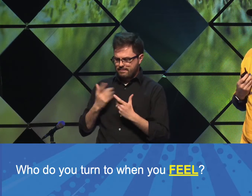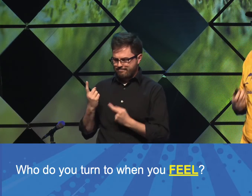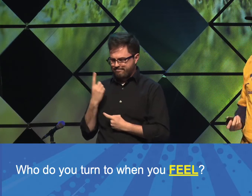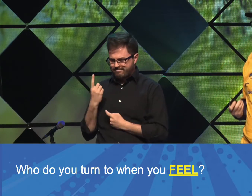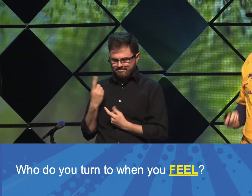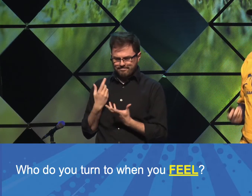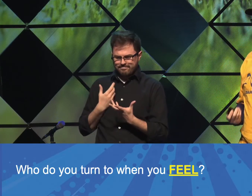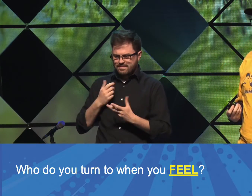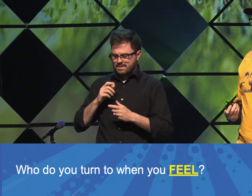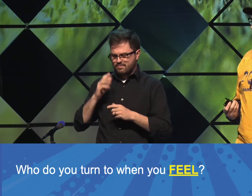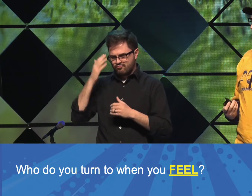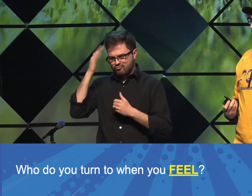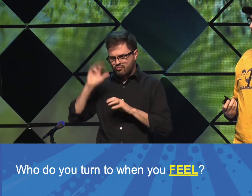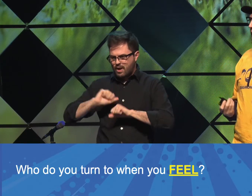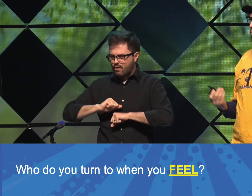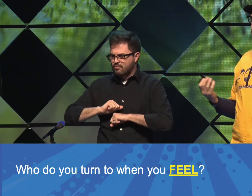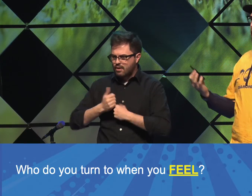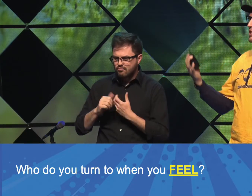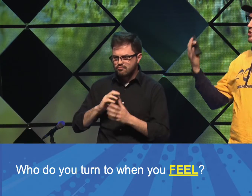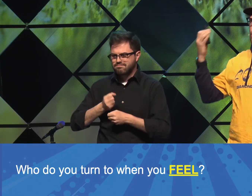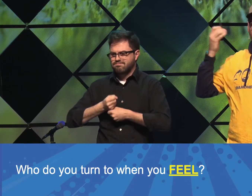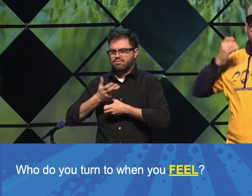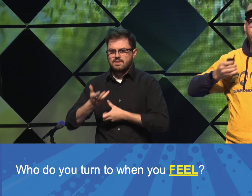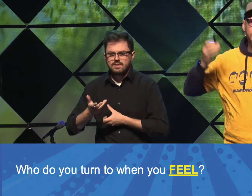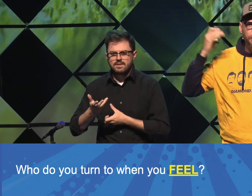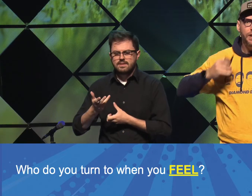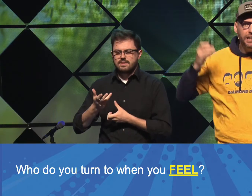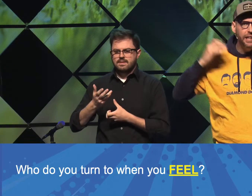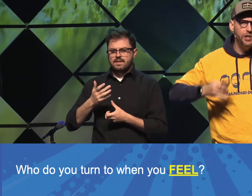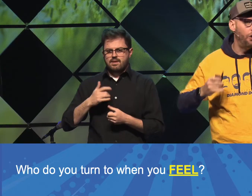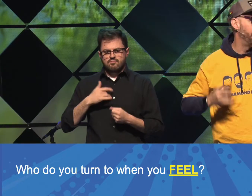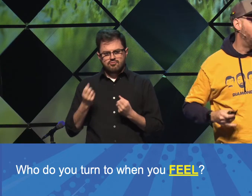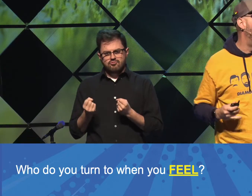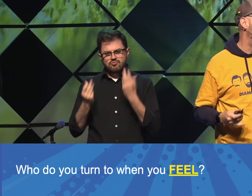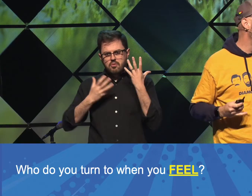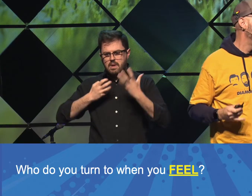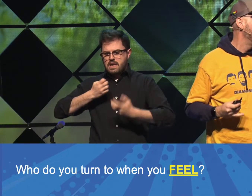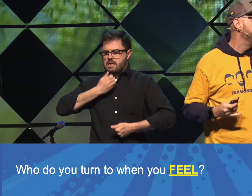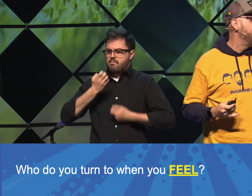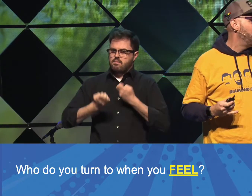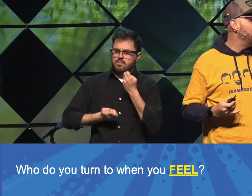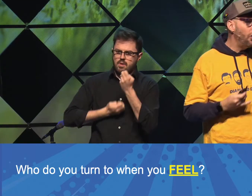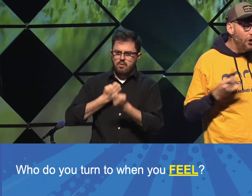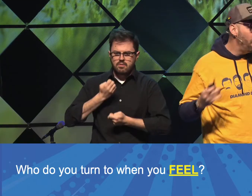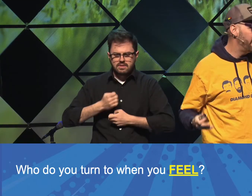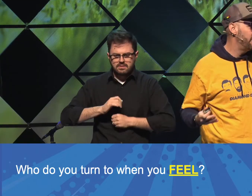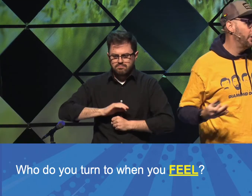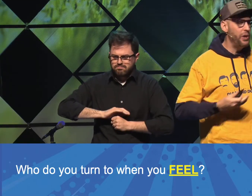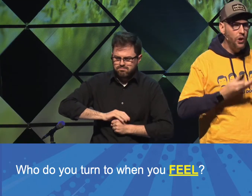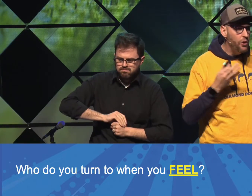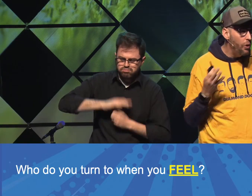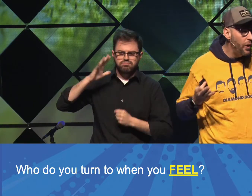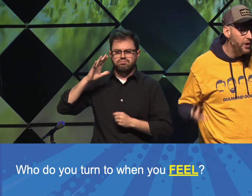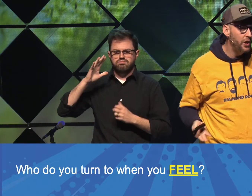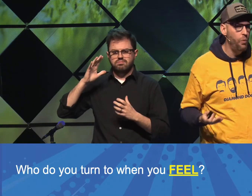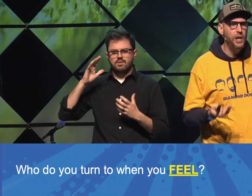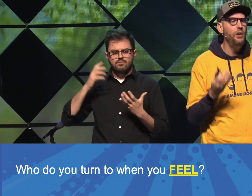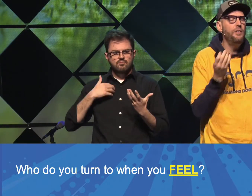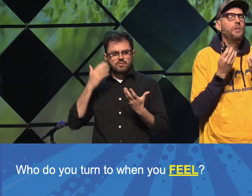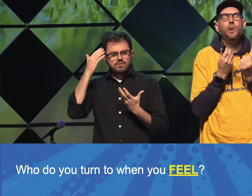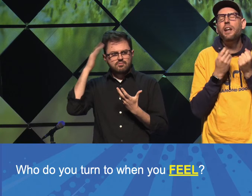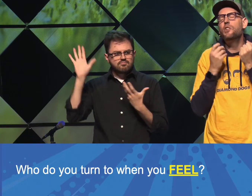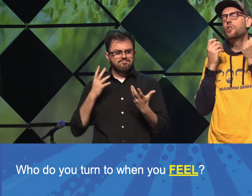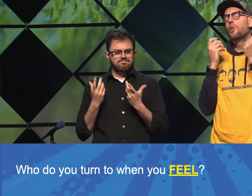to explode. And we've got so much feeling going on We don't know where to turn. We don't know where to go.